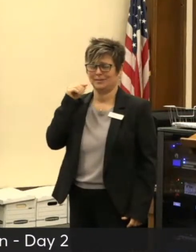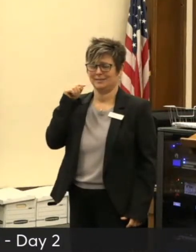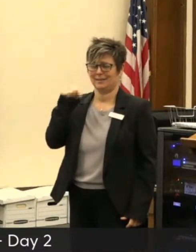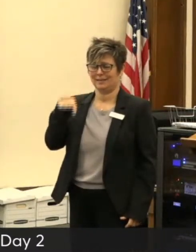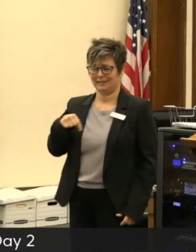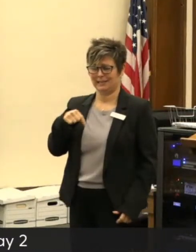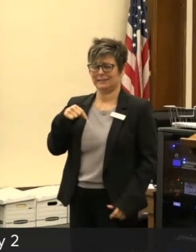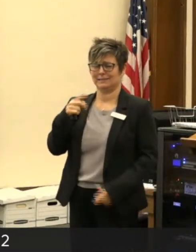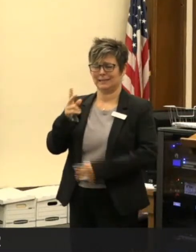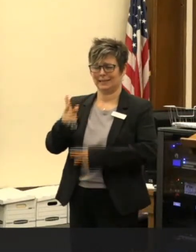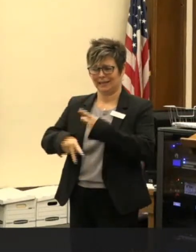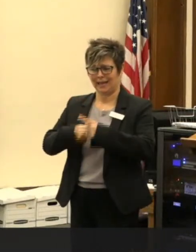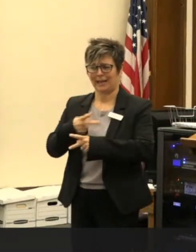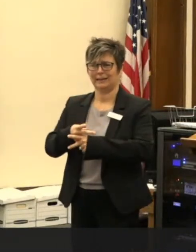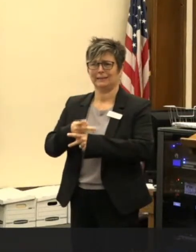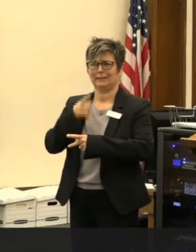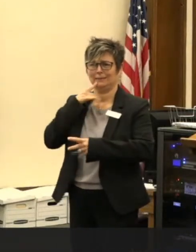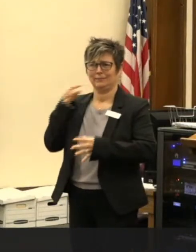one.